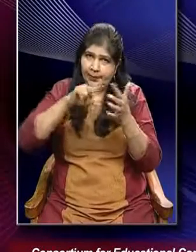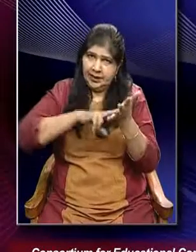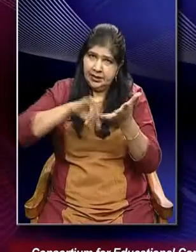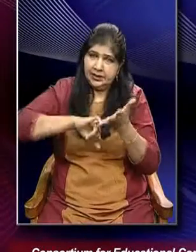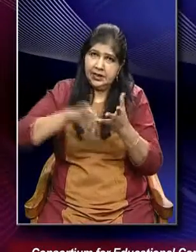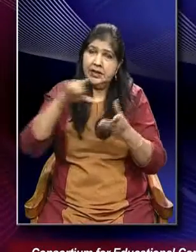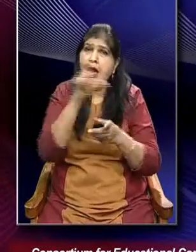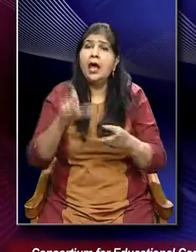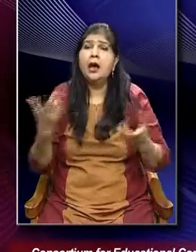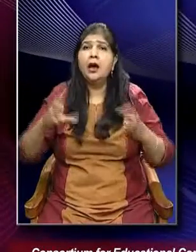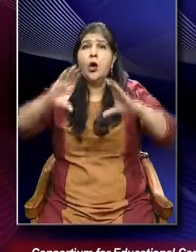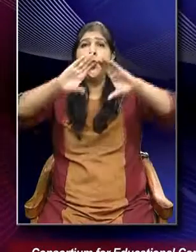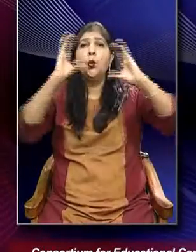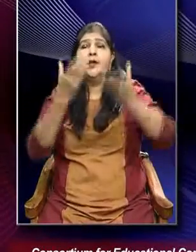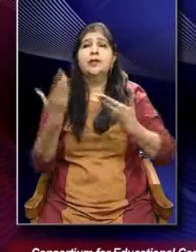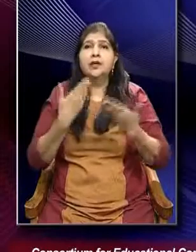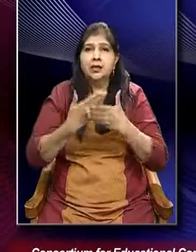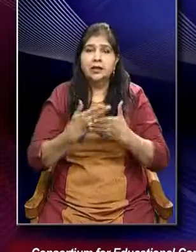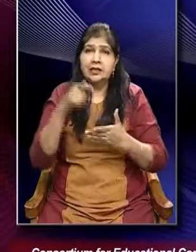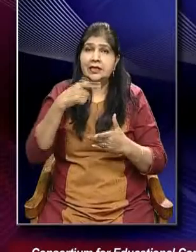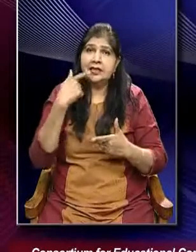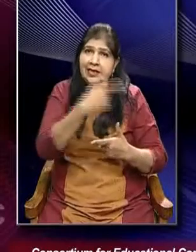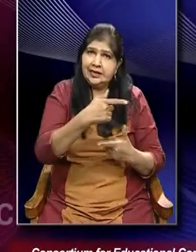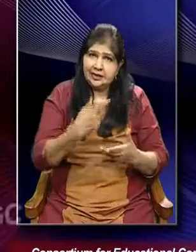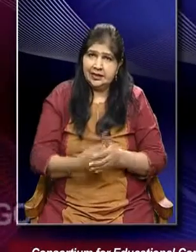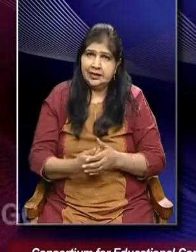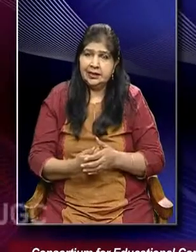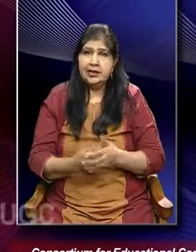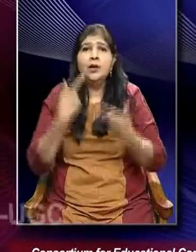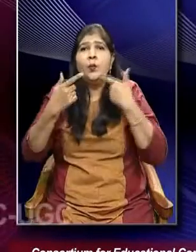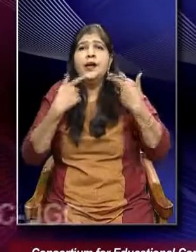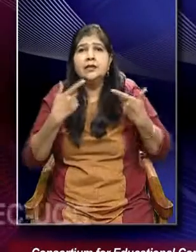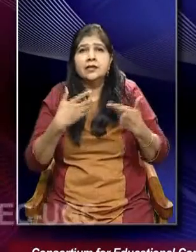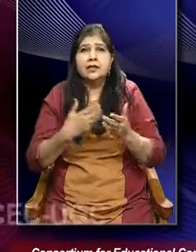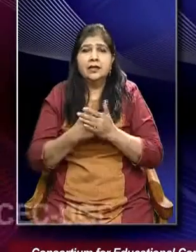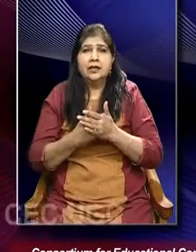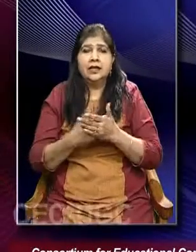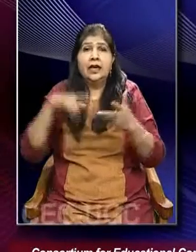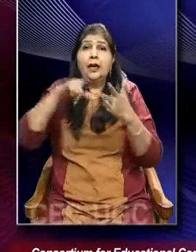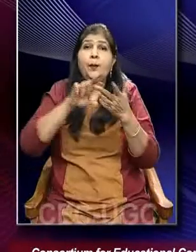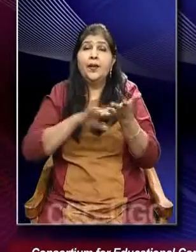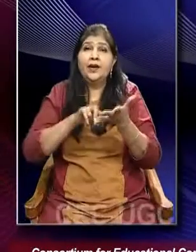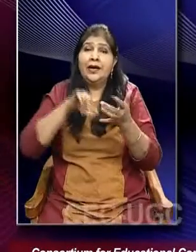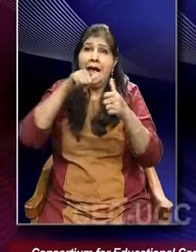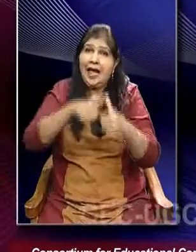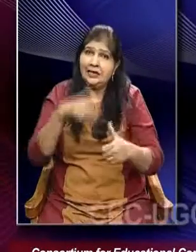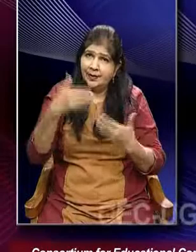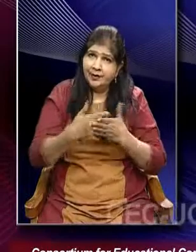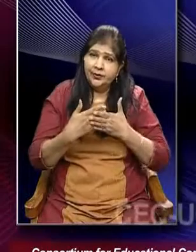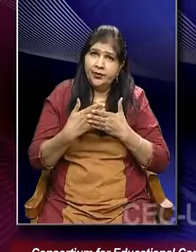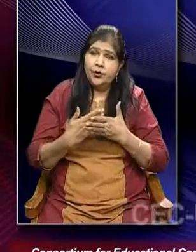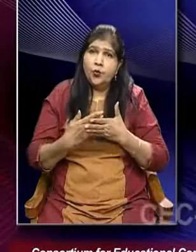of globalization. The lecture shall discuss important aspects of